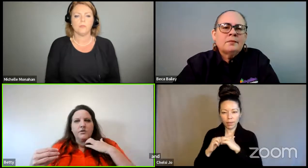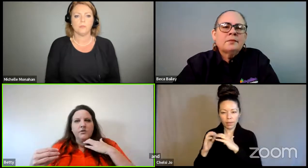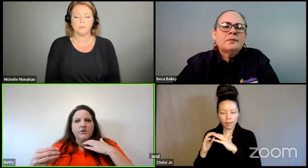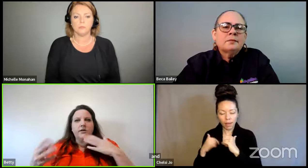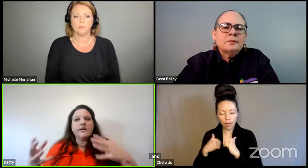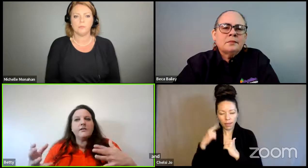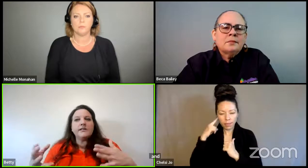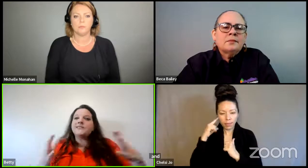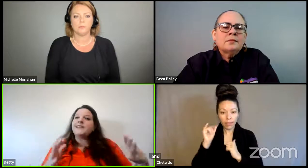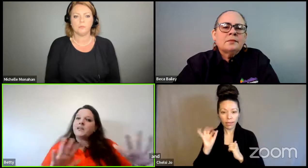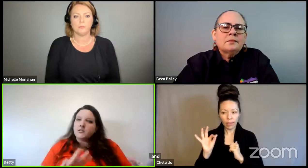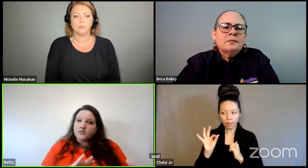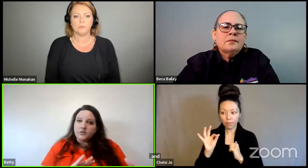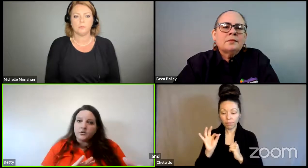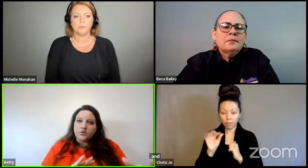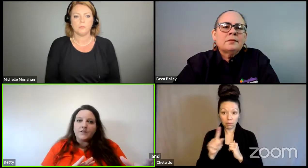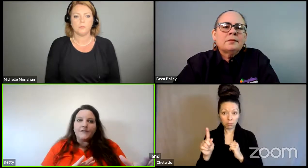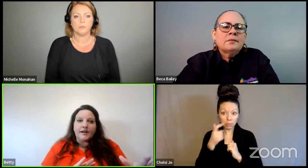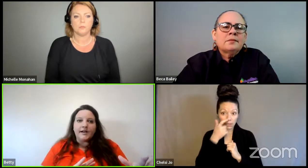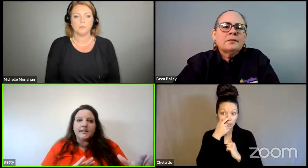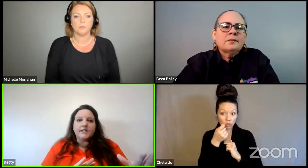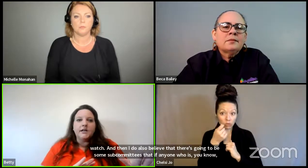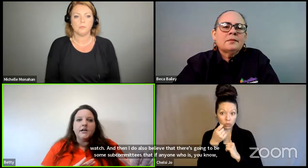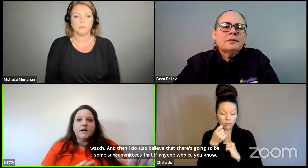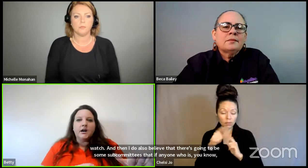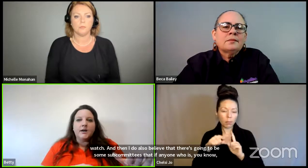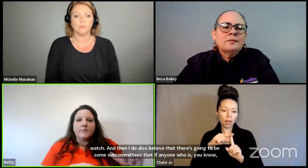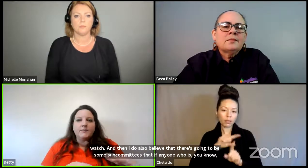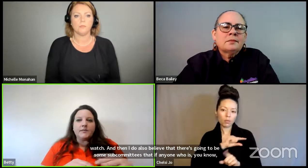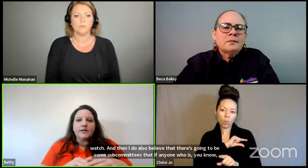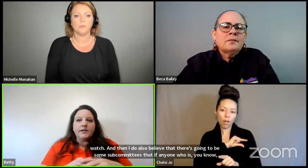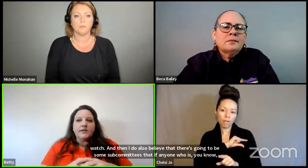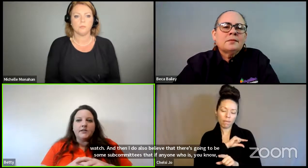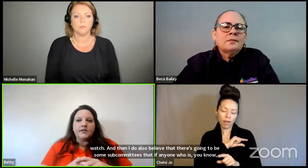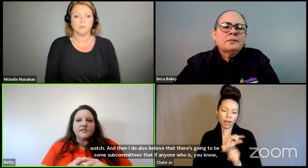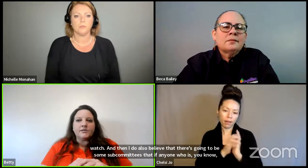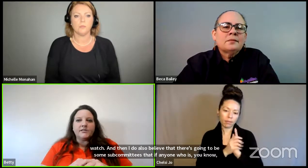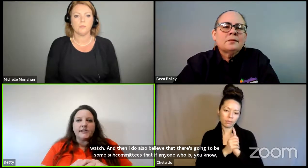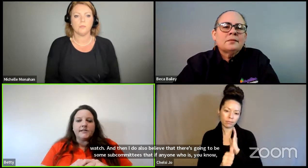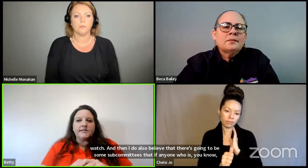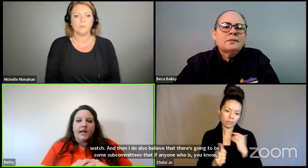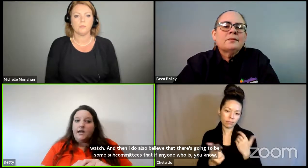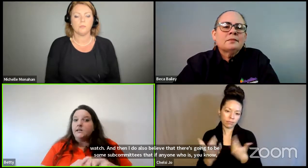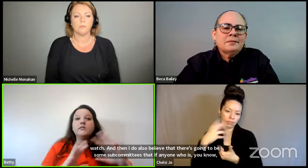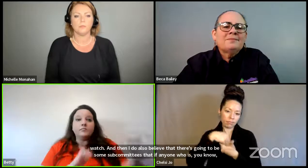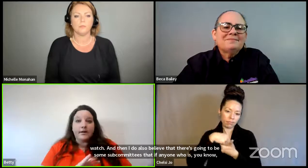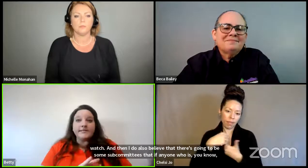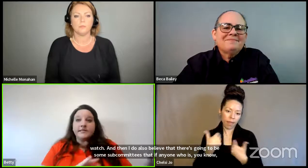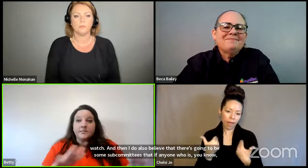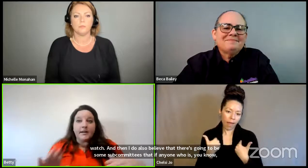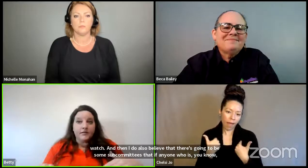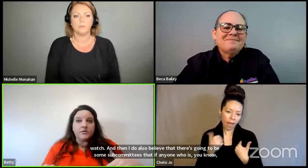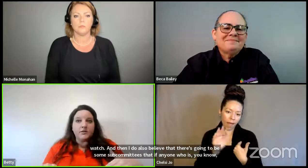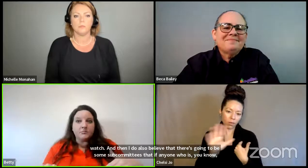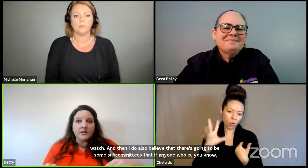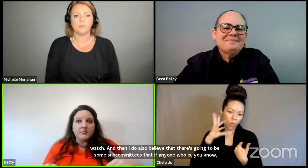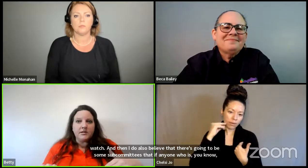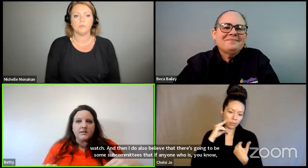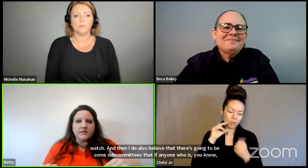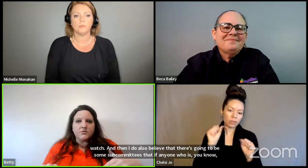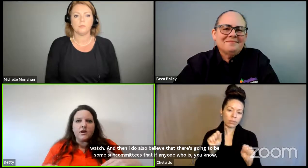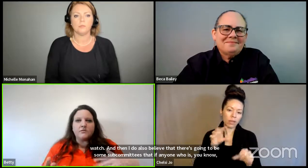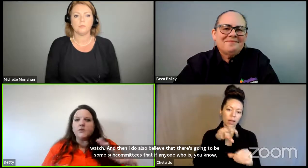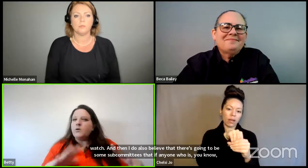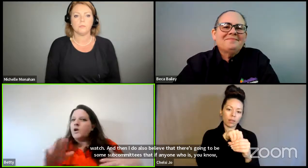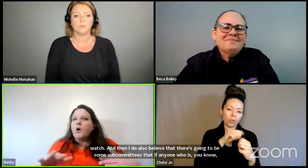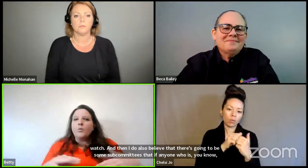anyone who is interested and also qualified in their experience can participate in those